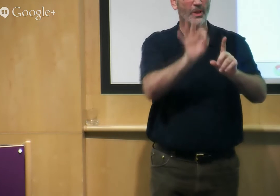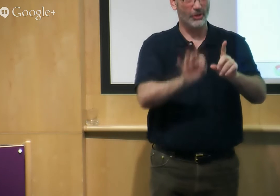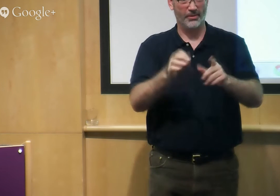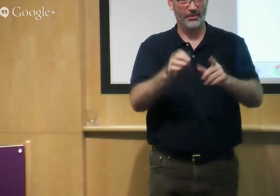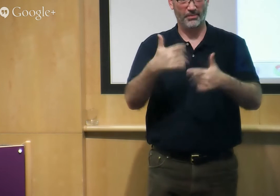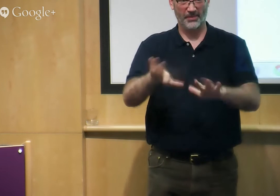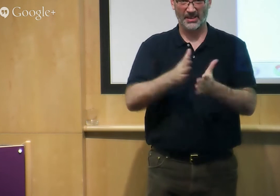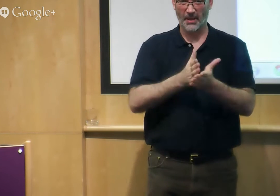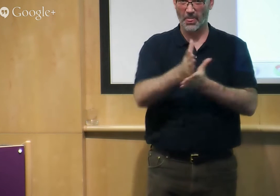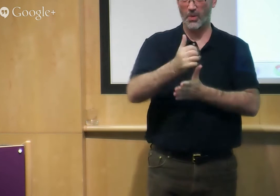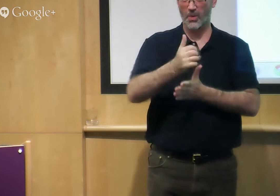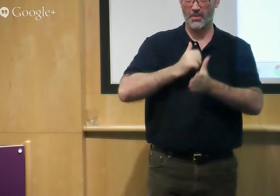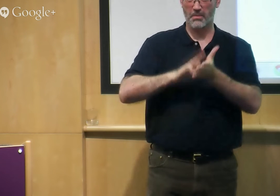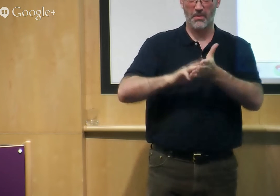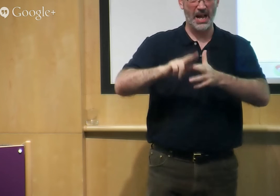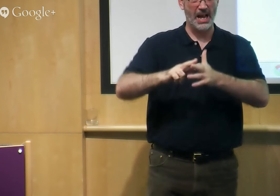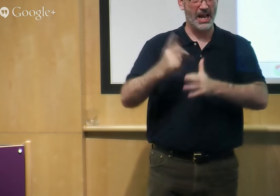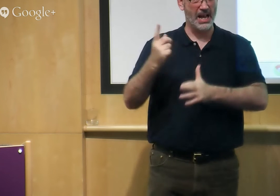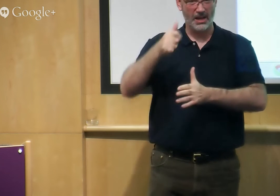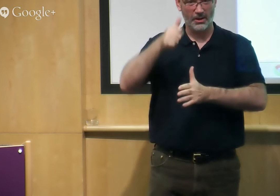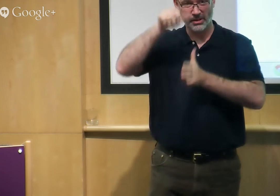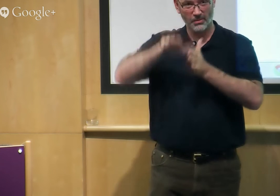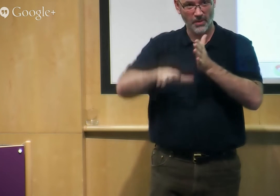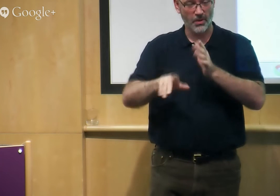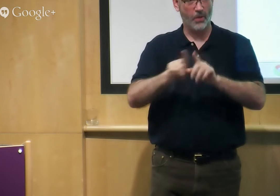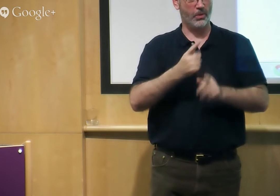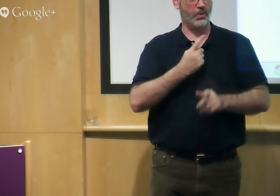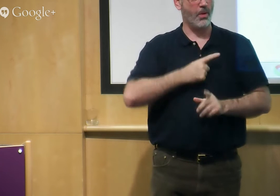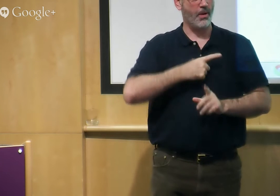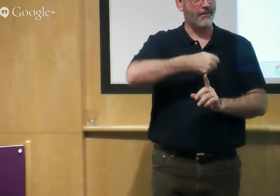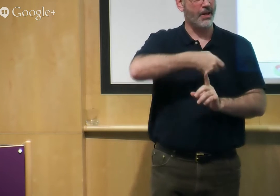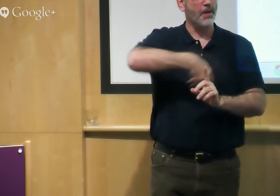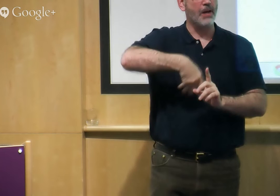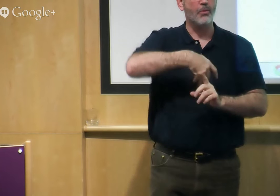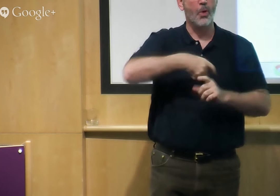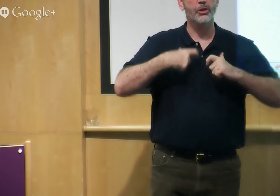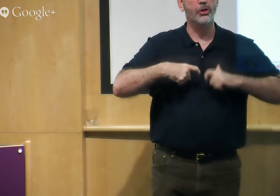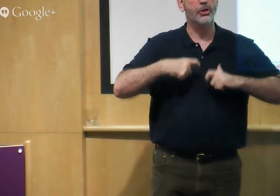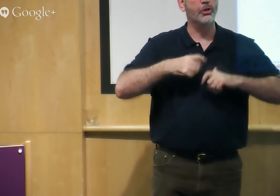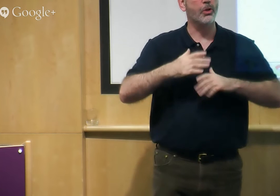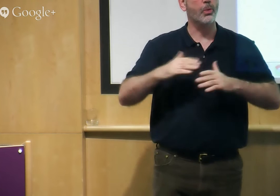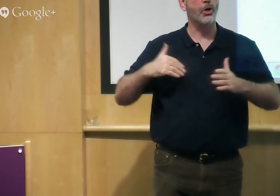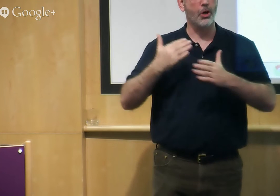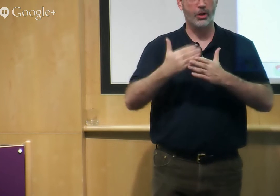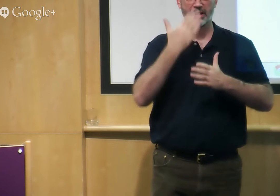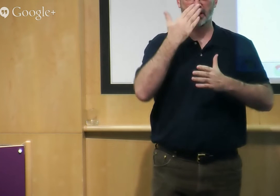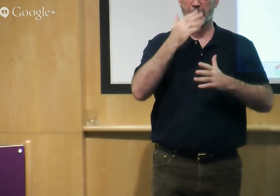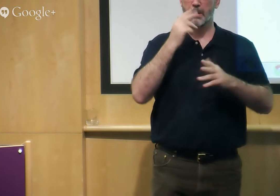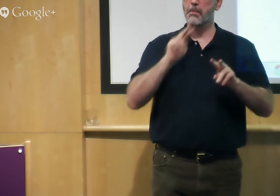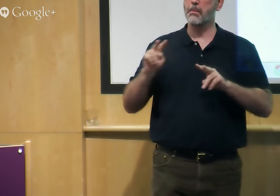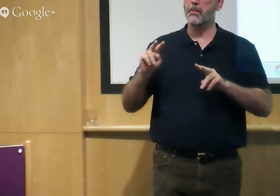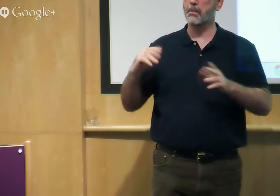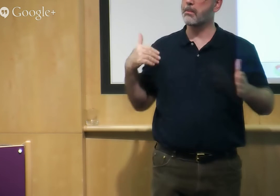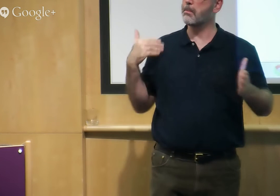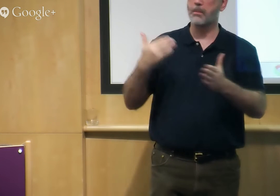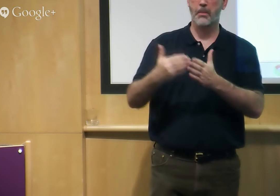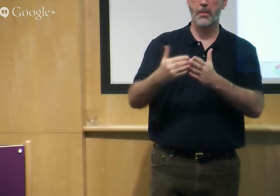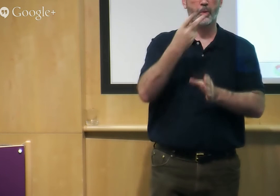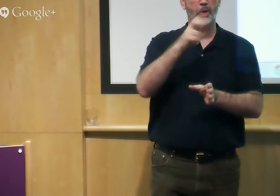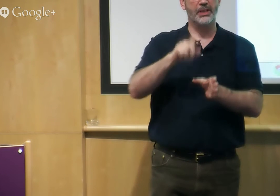Listen to what Sylvie's point was. I also had the experience with my parents and what happened with them. And I think